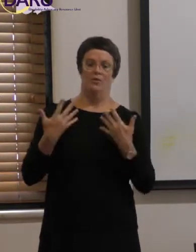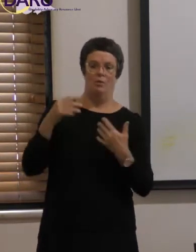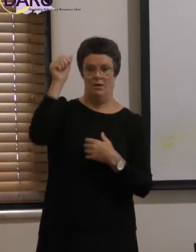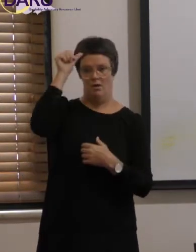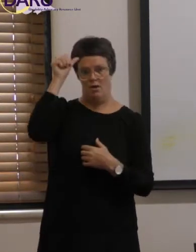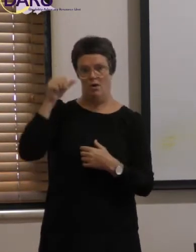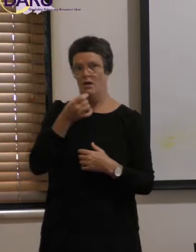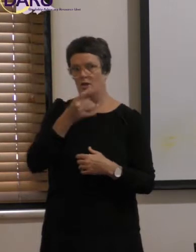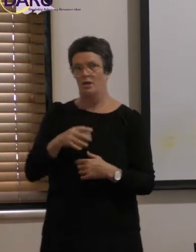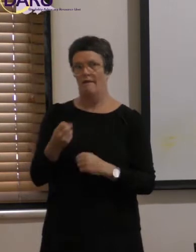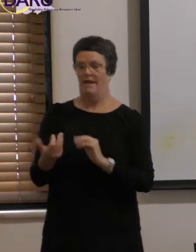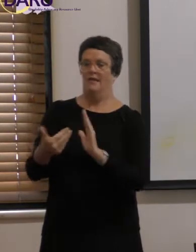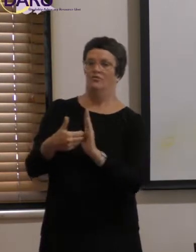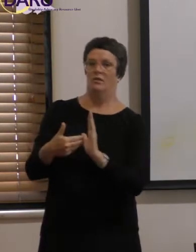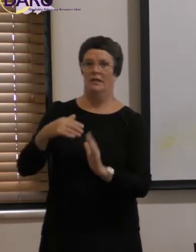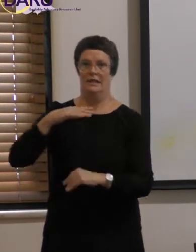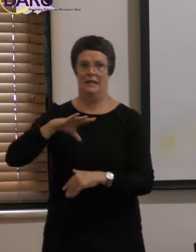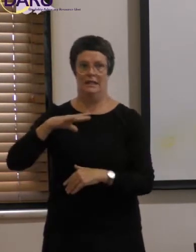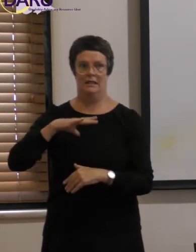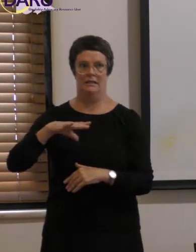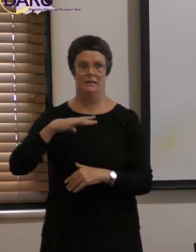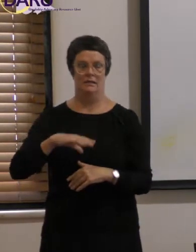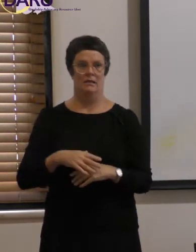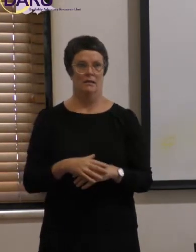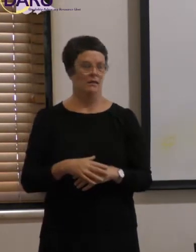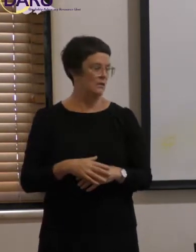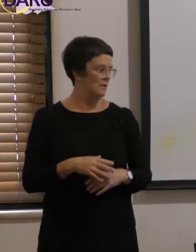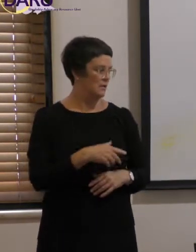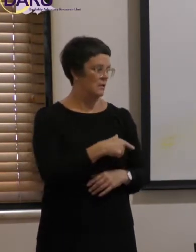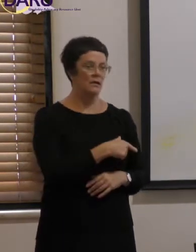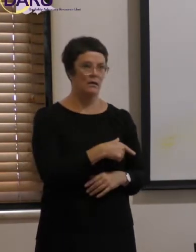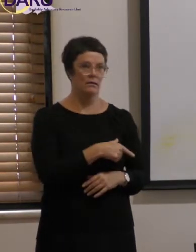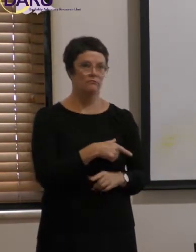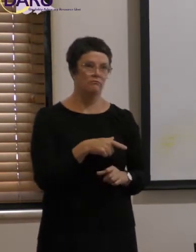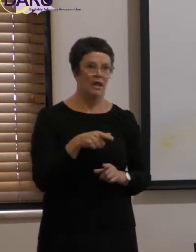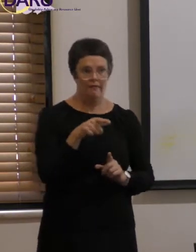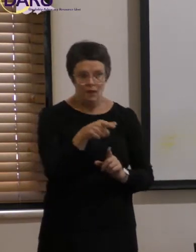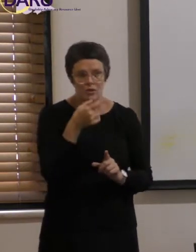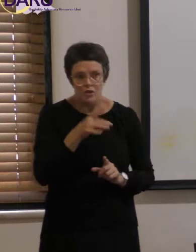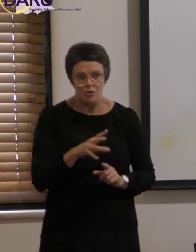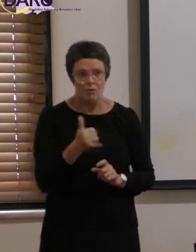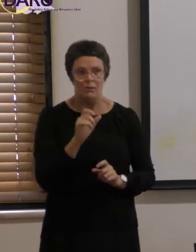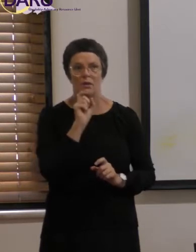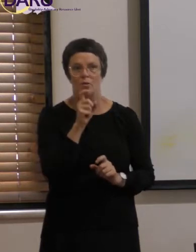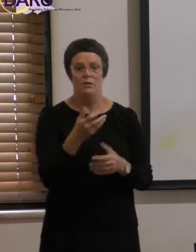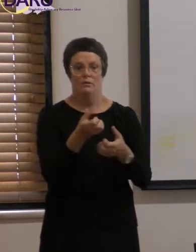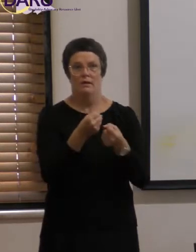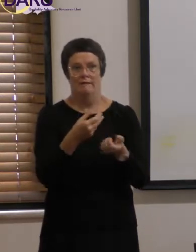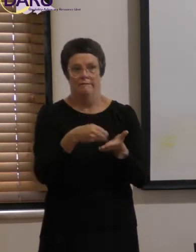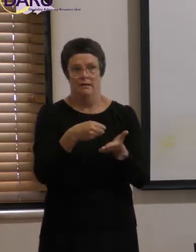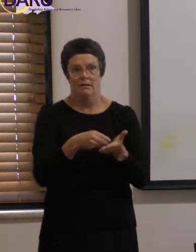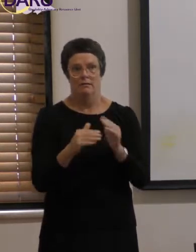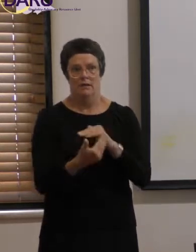for funding, and it's almost like the funding pool gets watered down. Those kids probably wouldn't get funding. Well, yeah, but around,